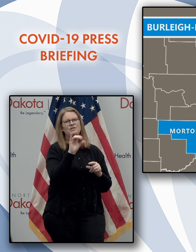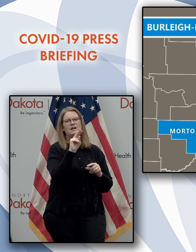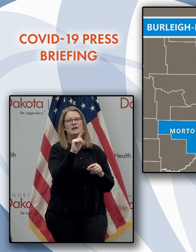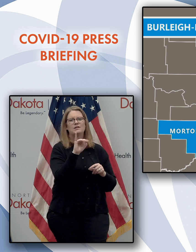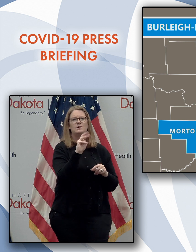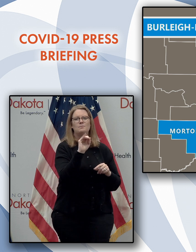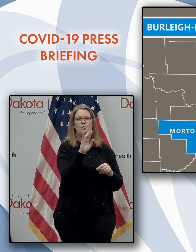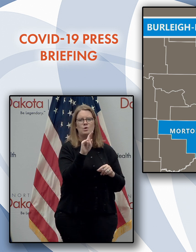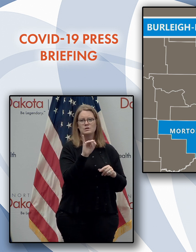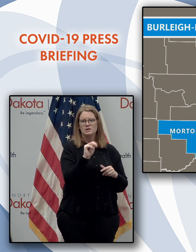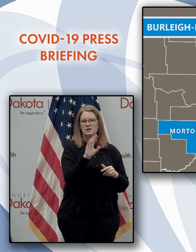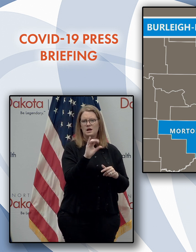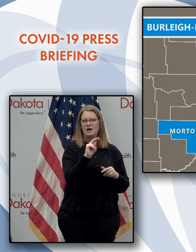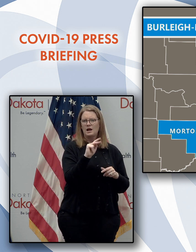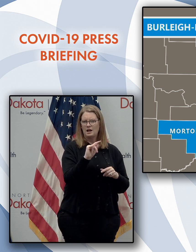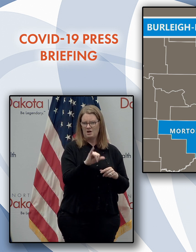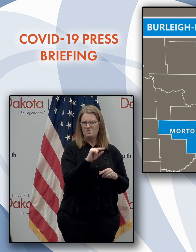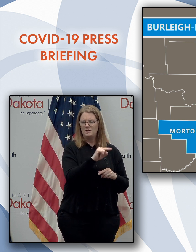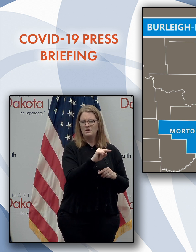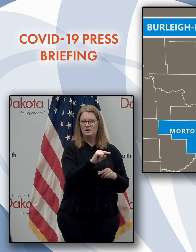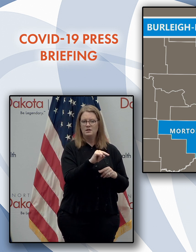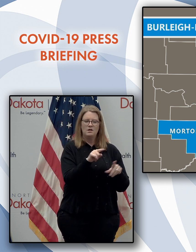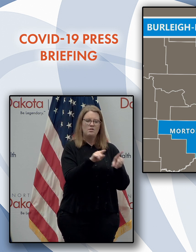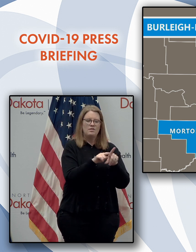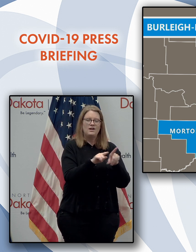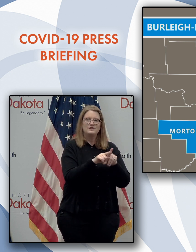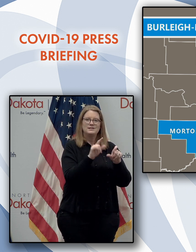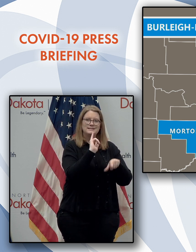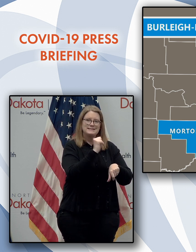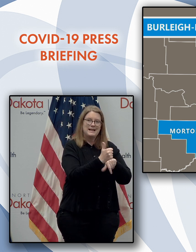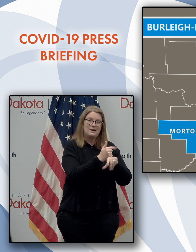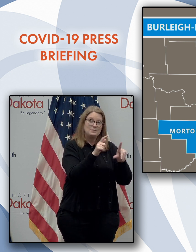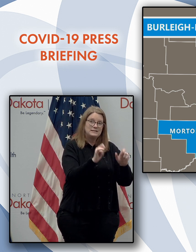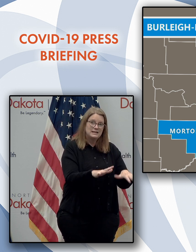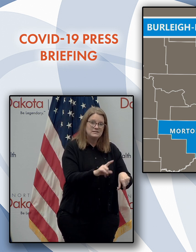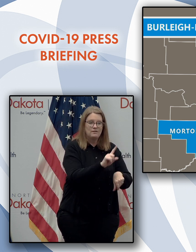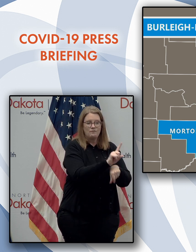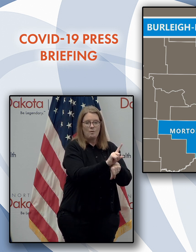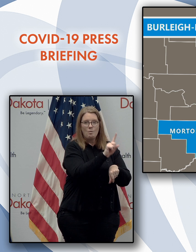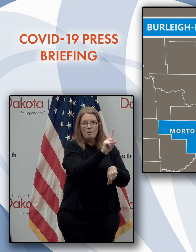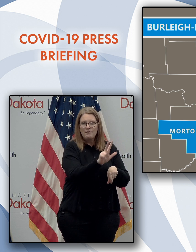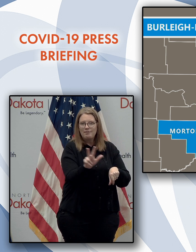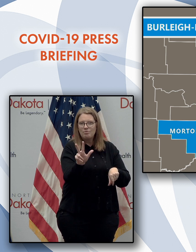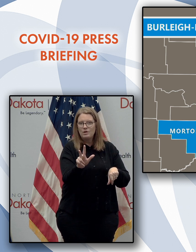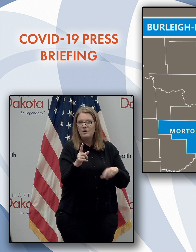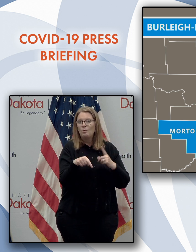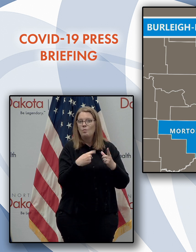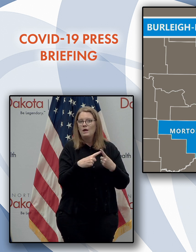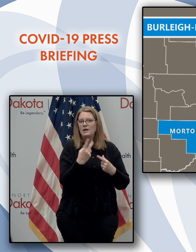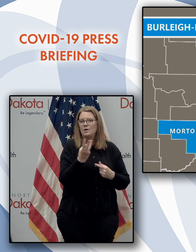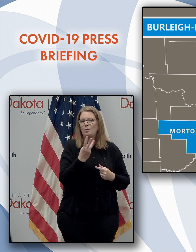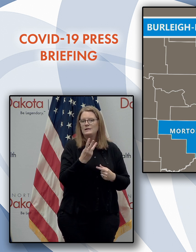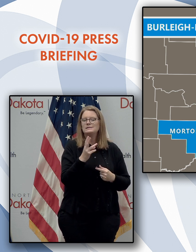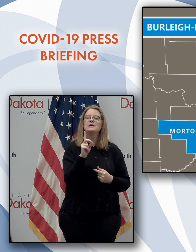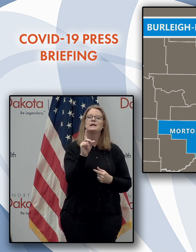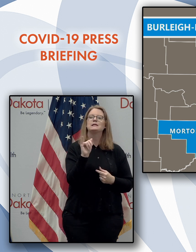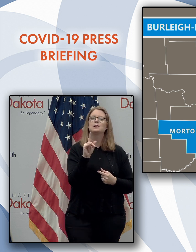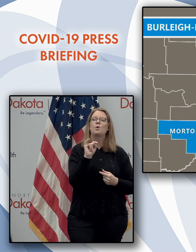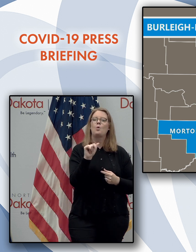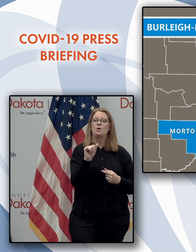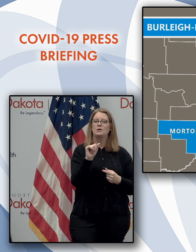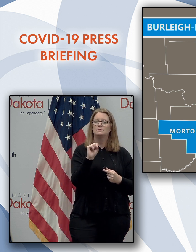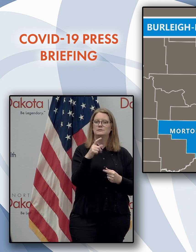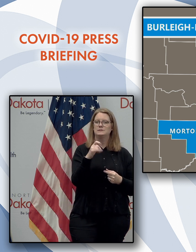including Morton County, has testing set up in Mandan from 1 to 3 p.m. on Wednesday at Dakota Speedway. These are